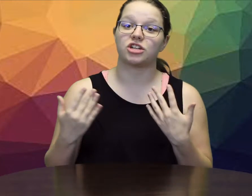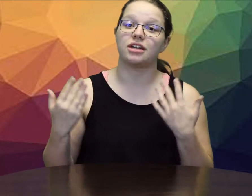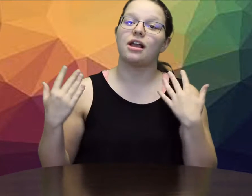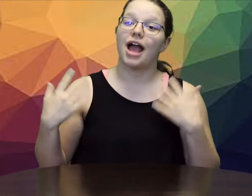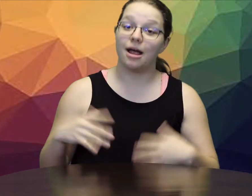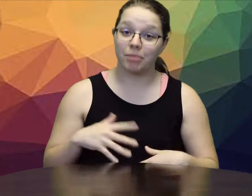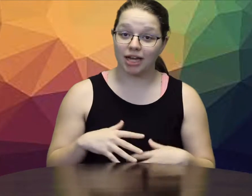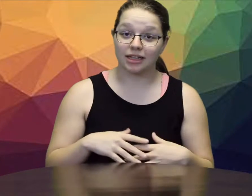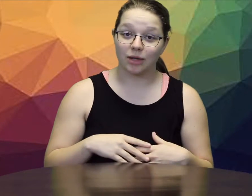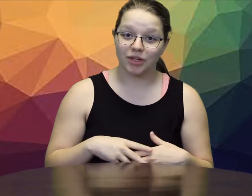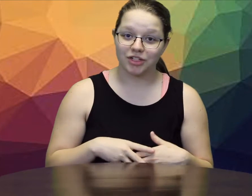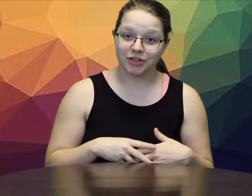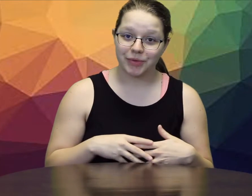expression and body language.